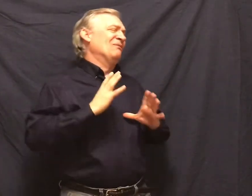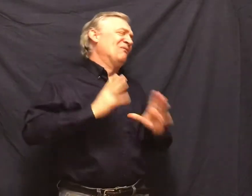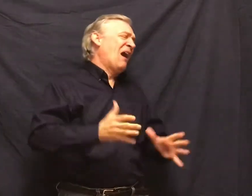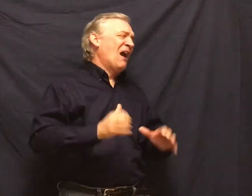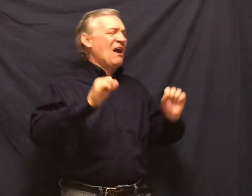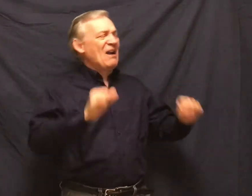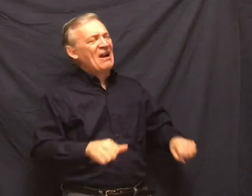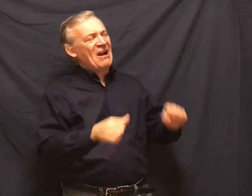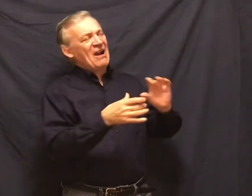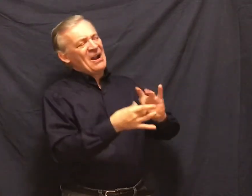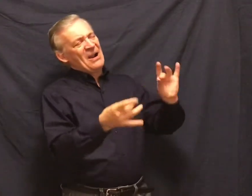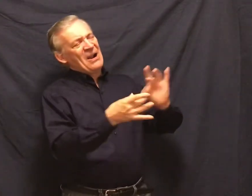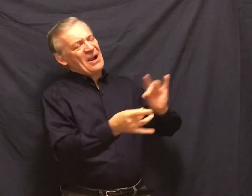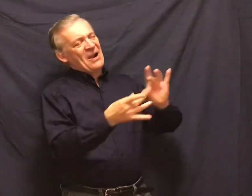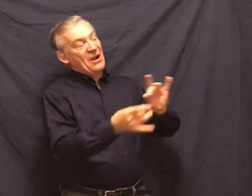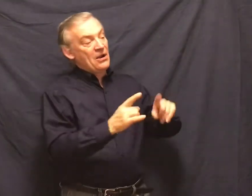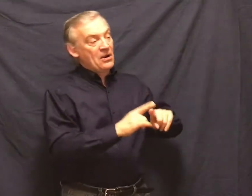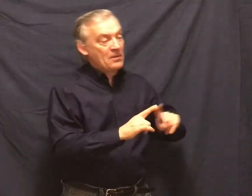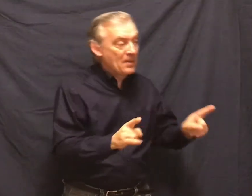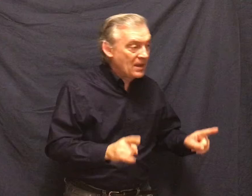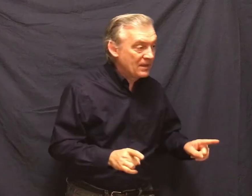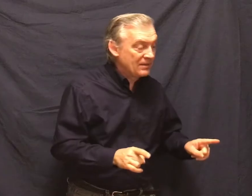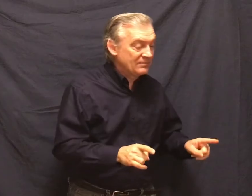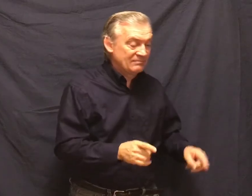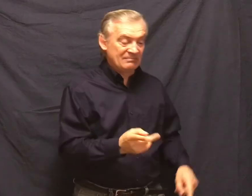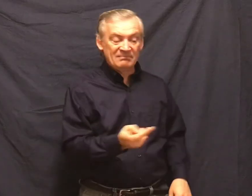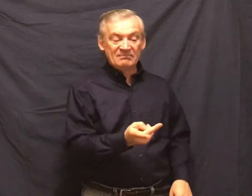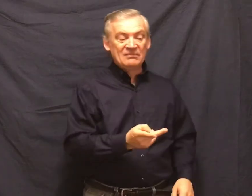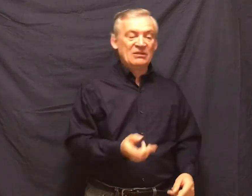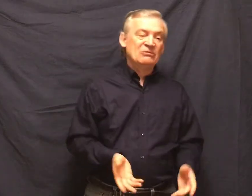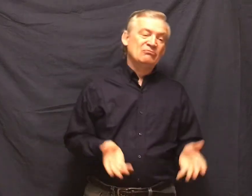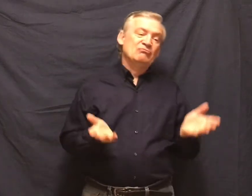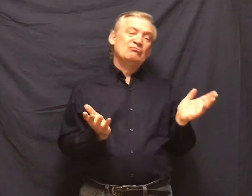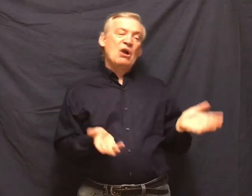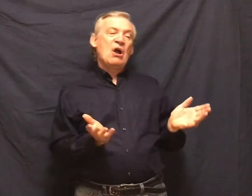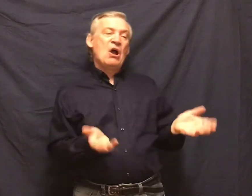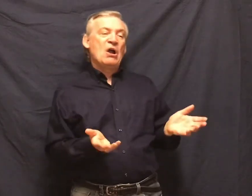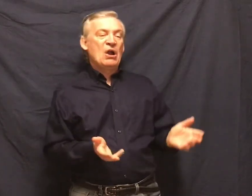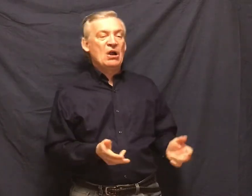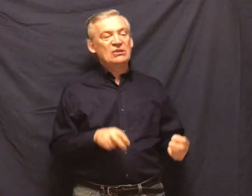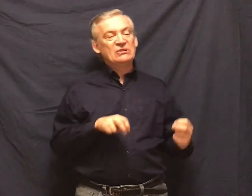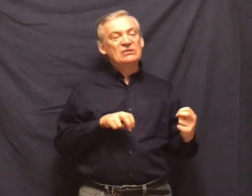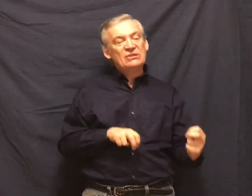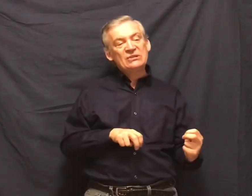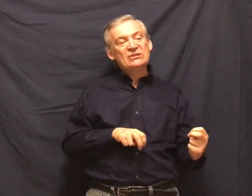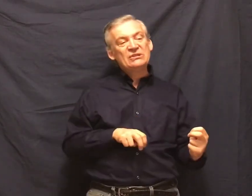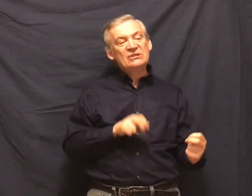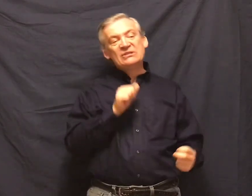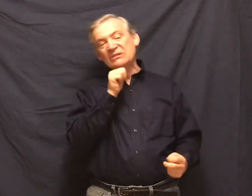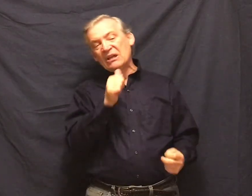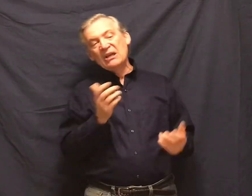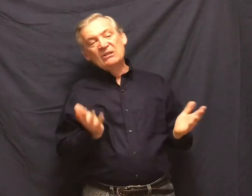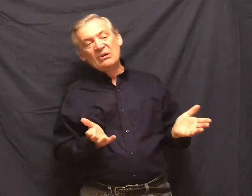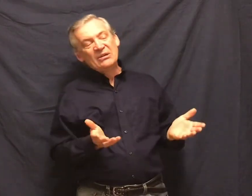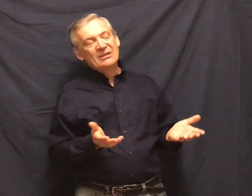The thing is, they're talking or they're setting still not talking. It don't make no difference.